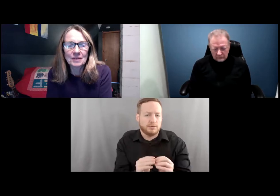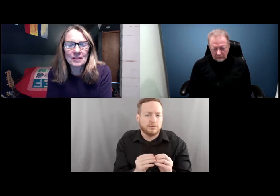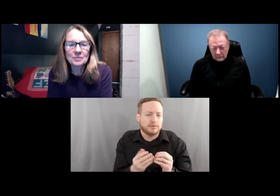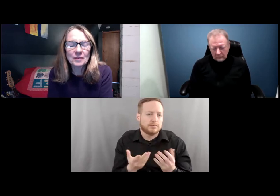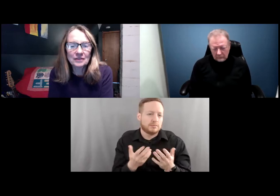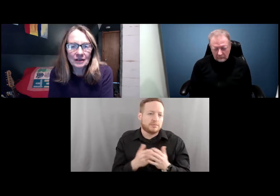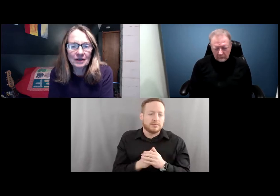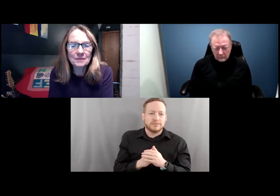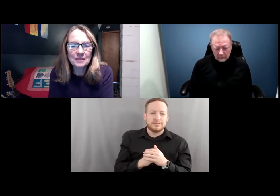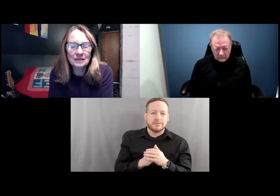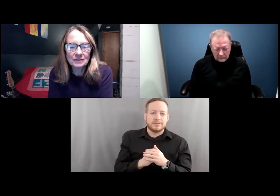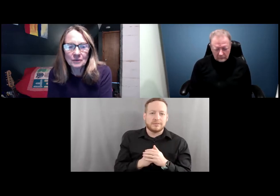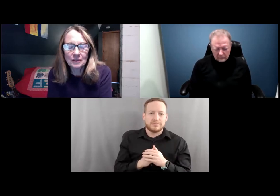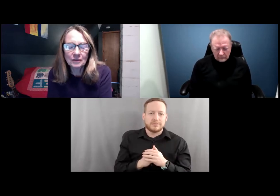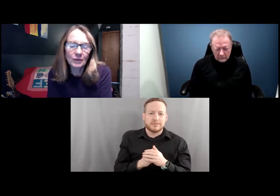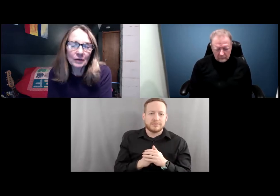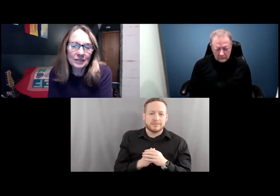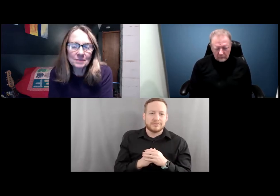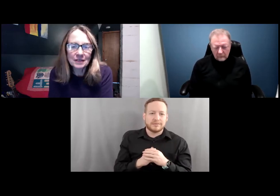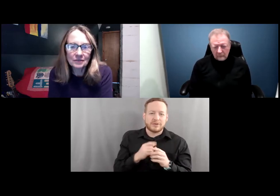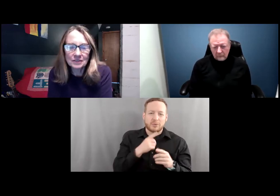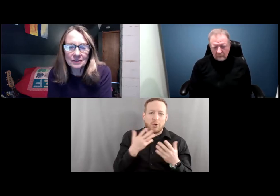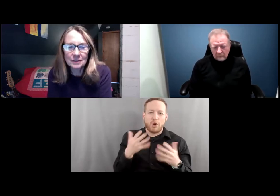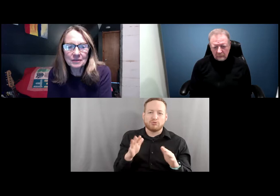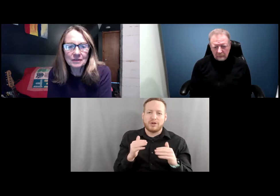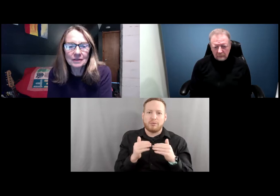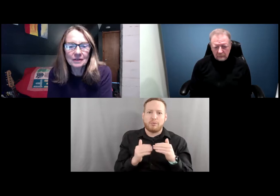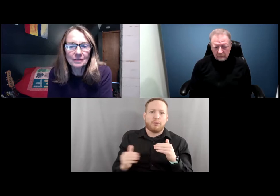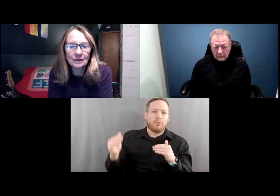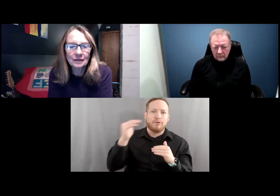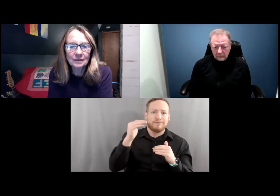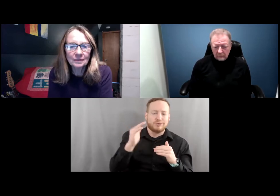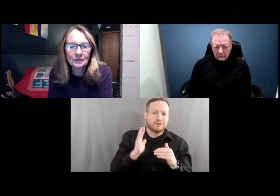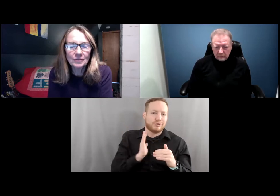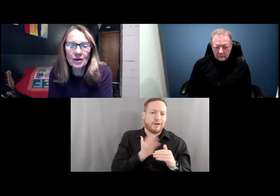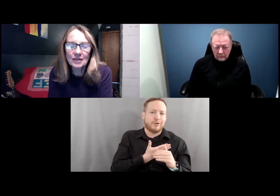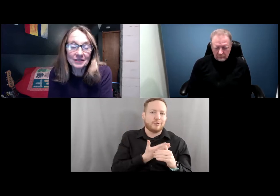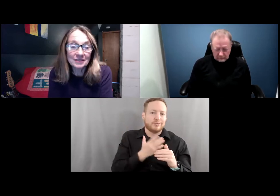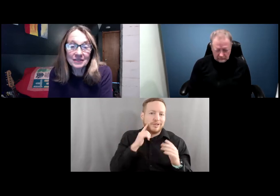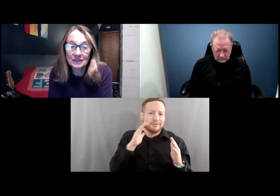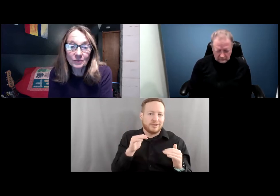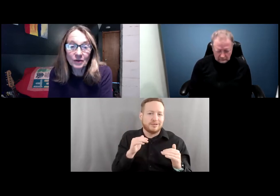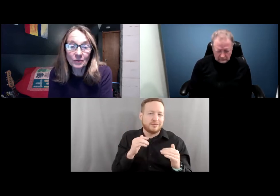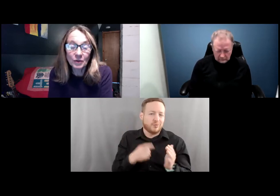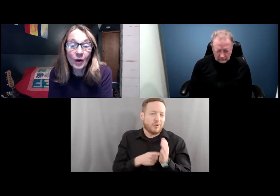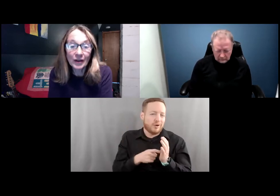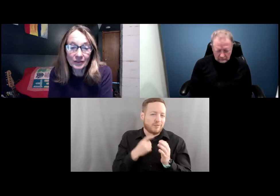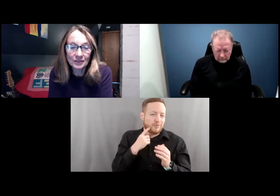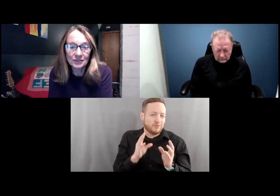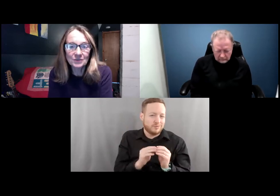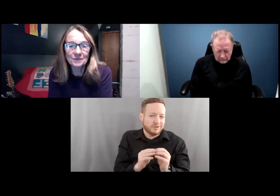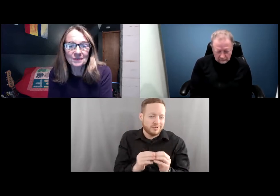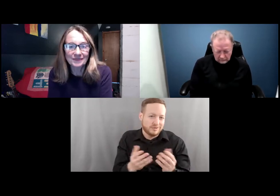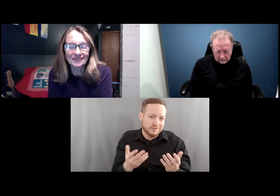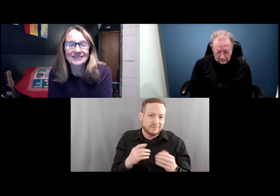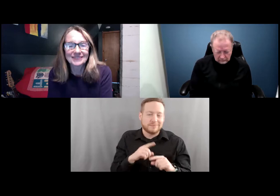maybe each month at our meetings, we don't need to meet every single month. We've already exceeded what we're required to